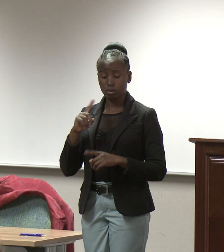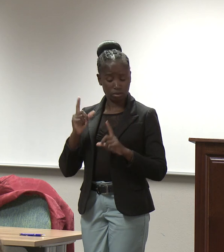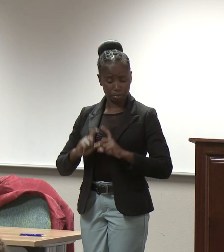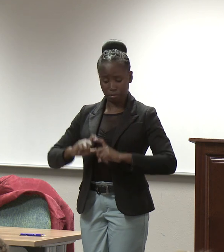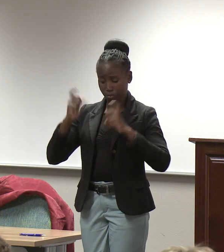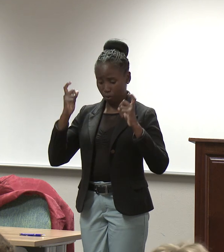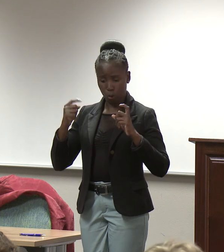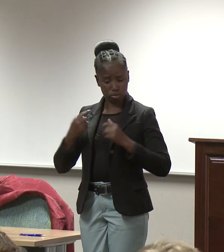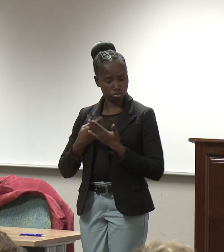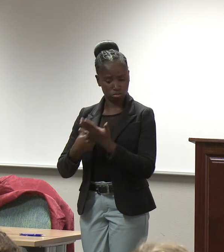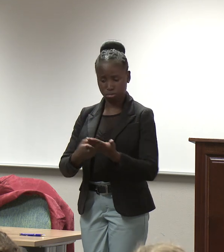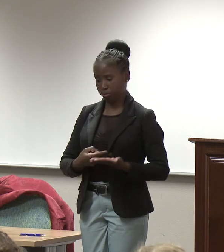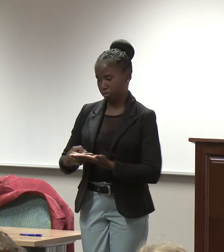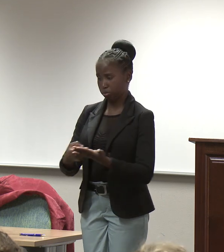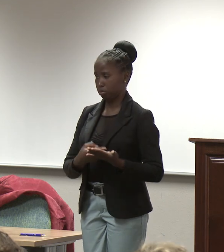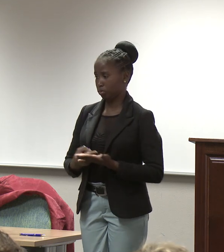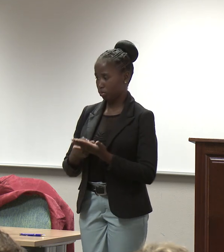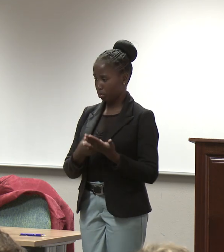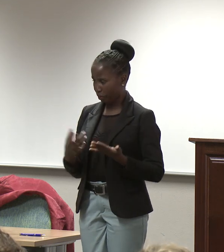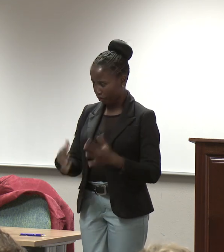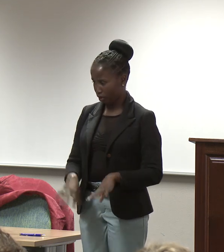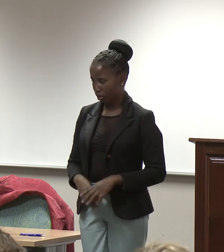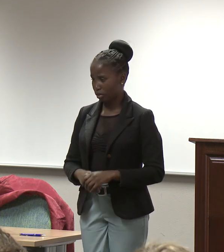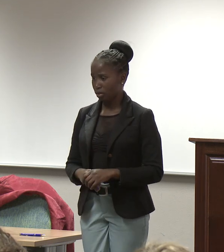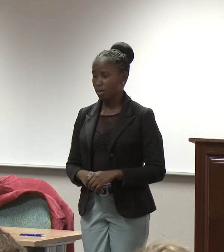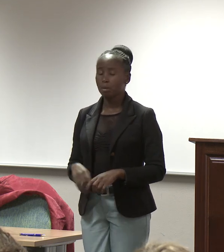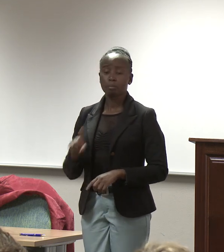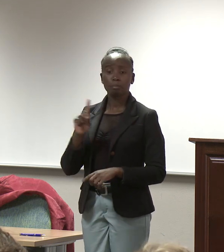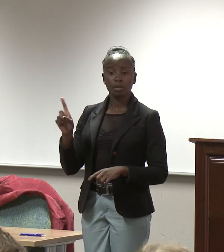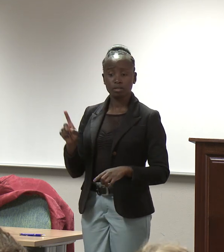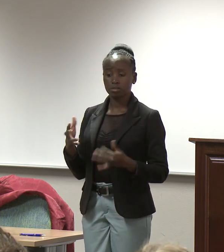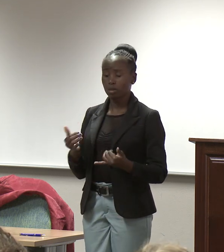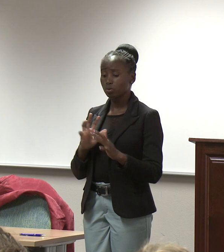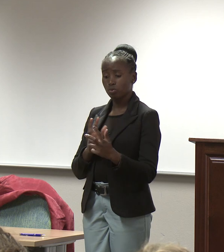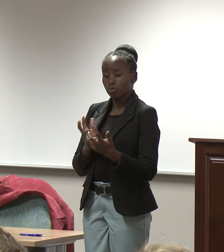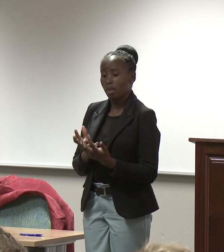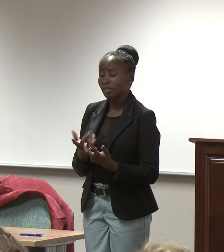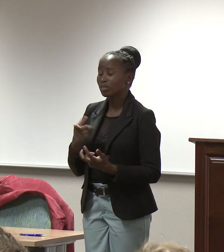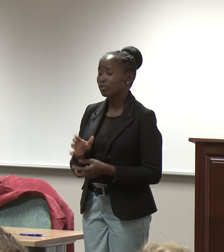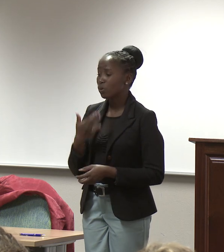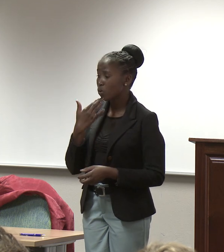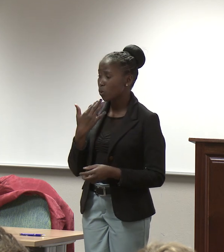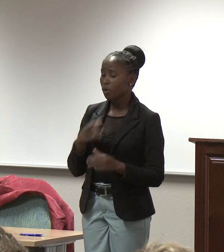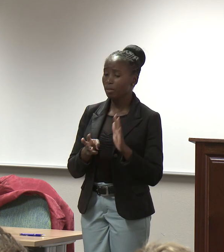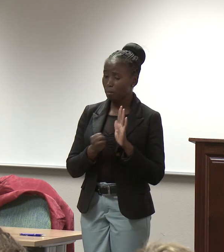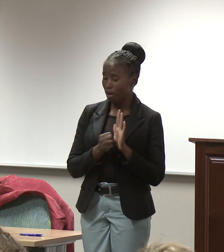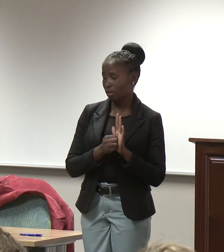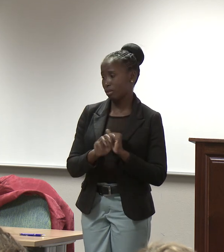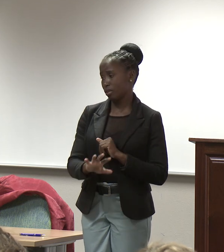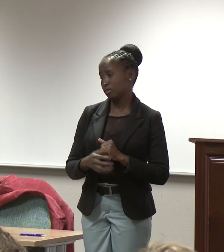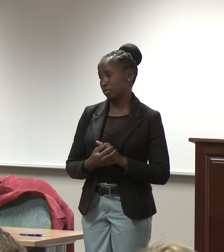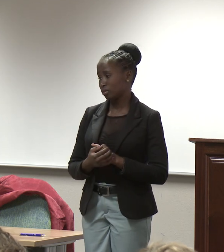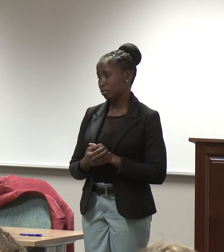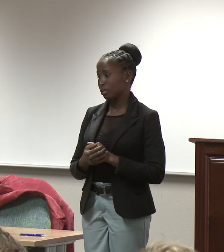discussion, but now is the relevance for the market, for the fourth industrial revolution,